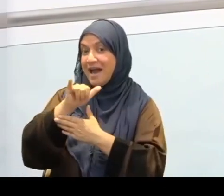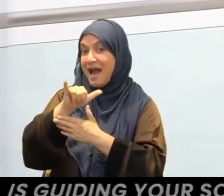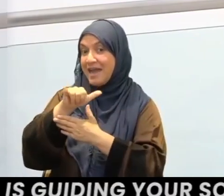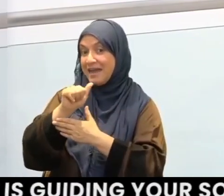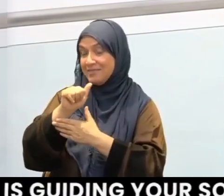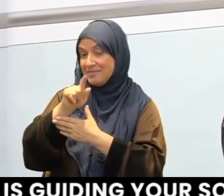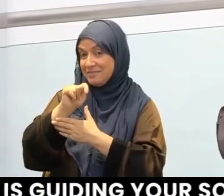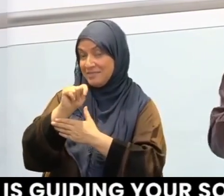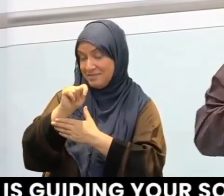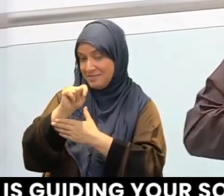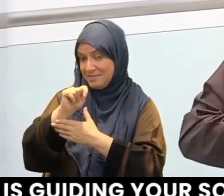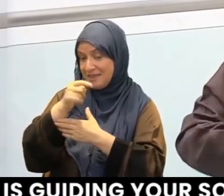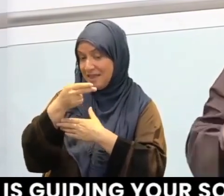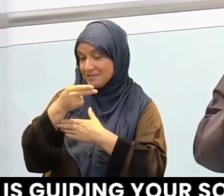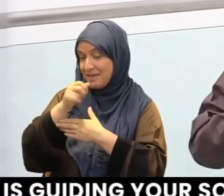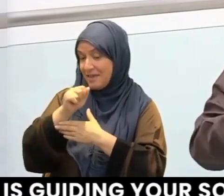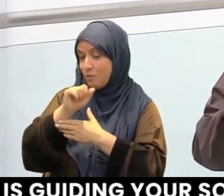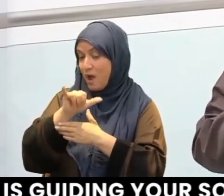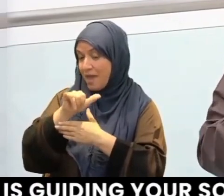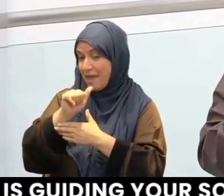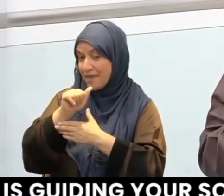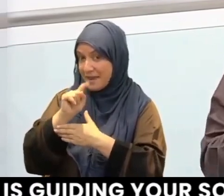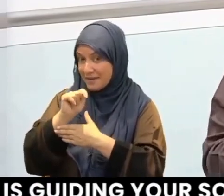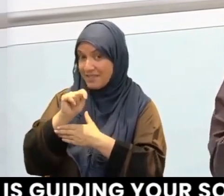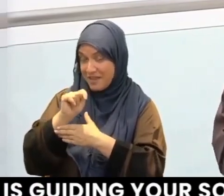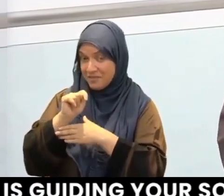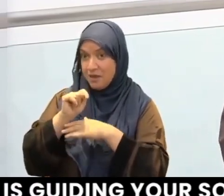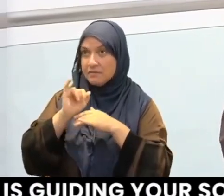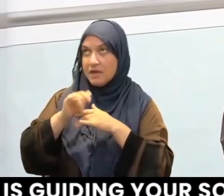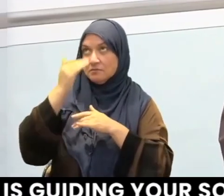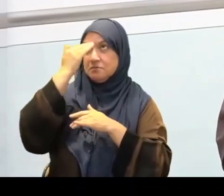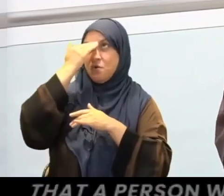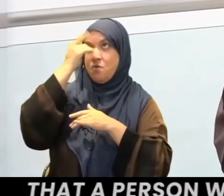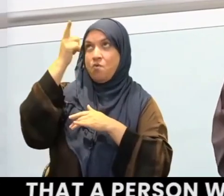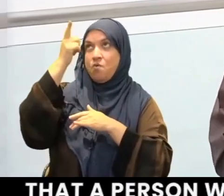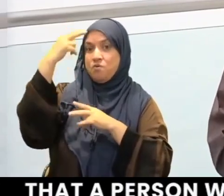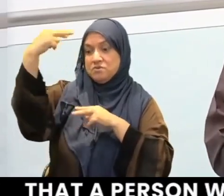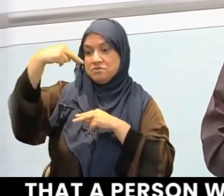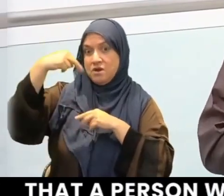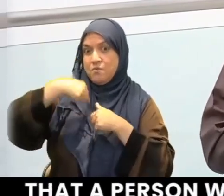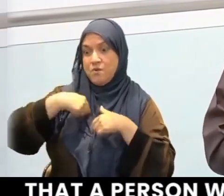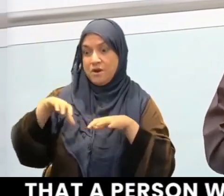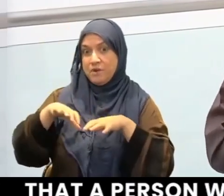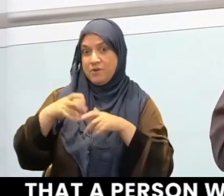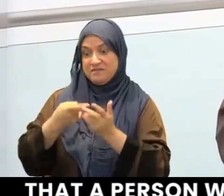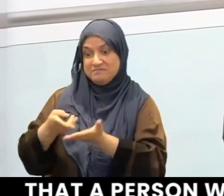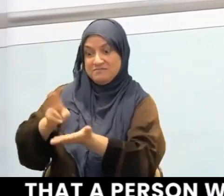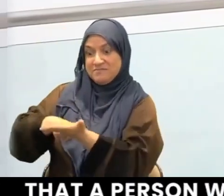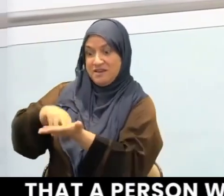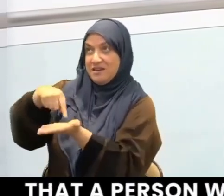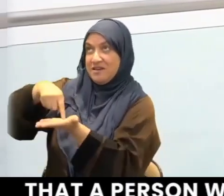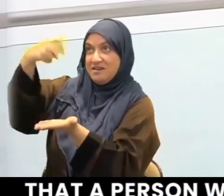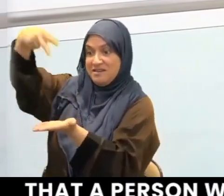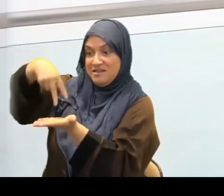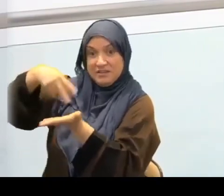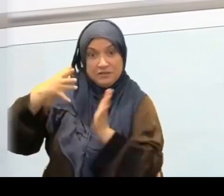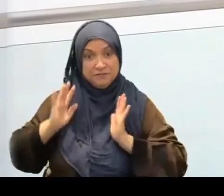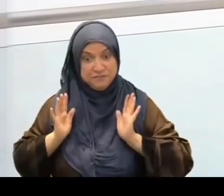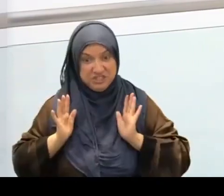you is guiding your societal transactions in the same way that a person would start to guide their